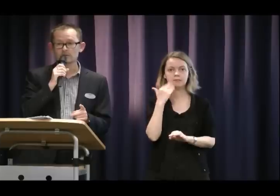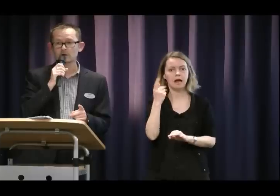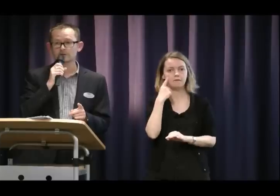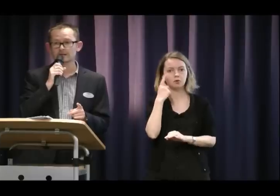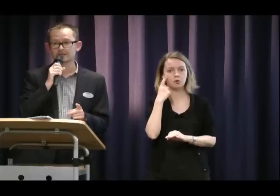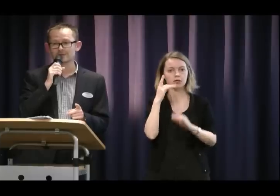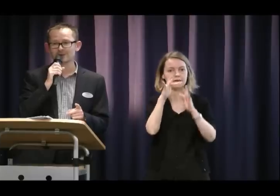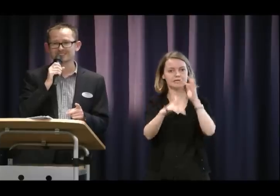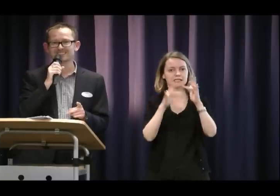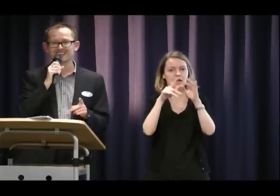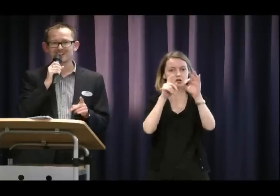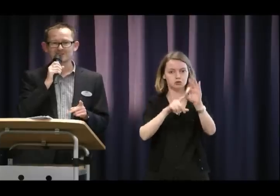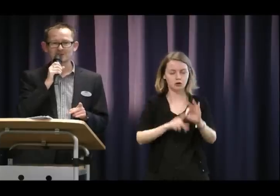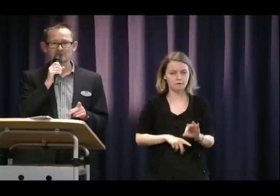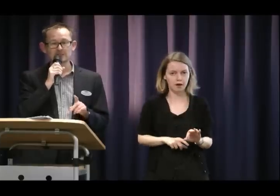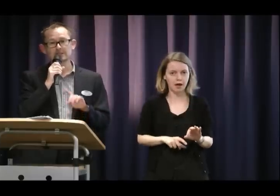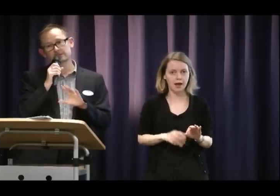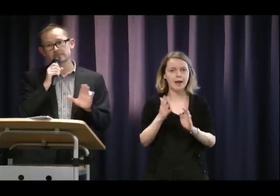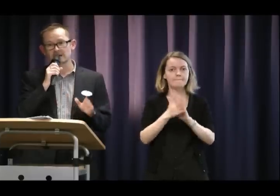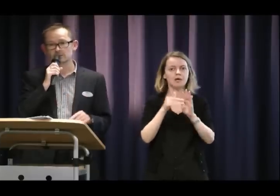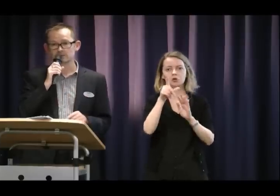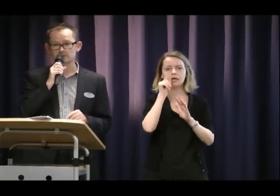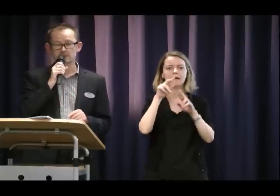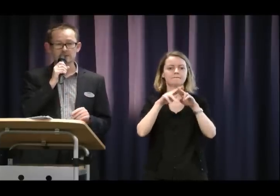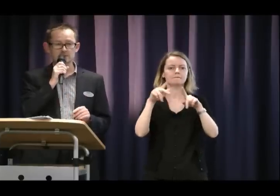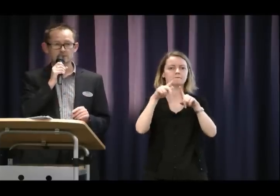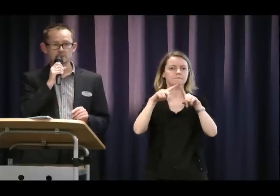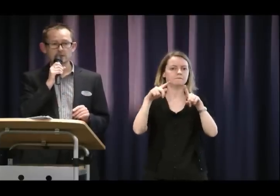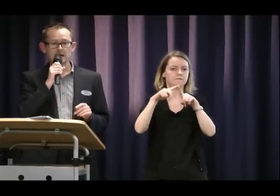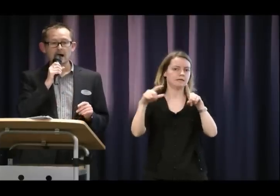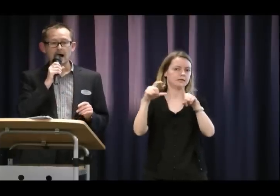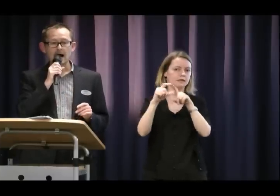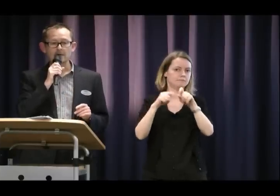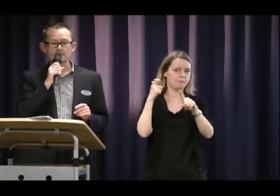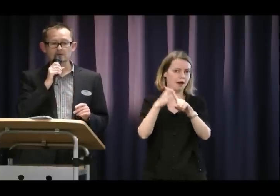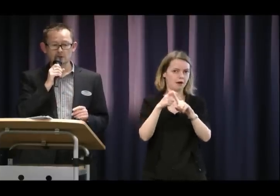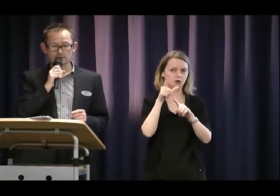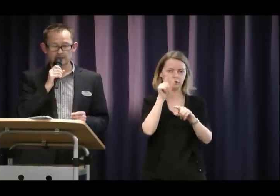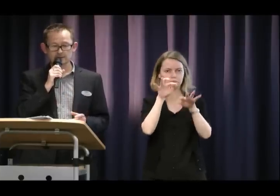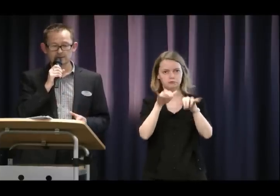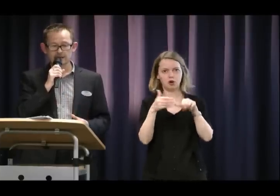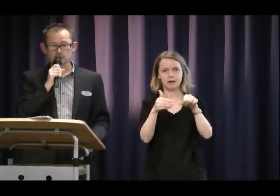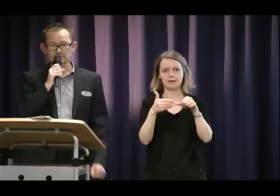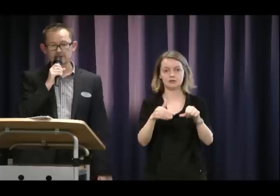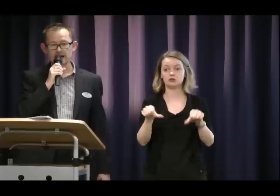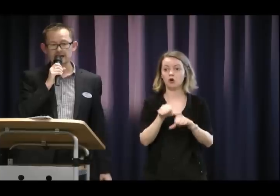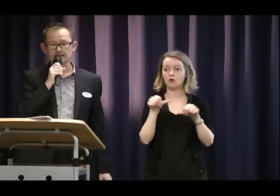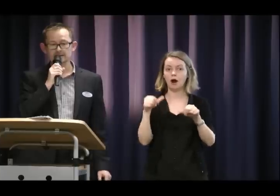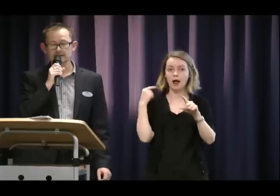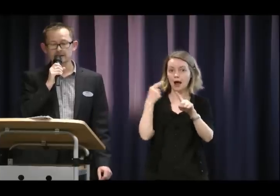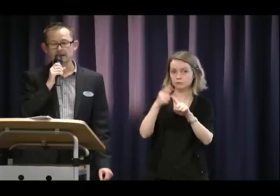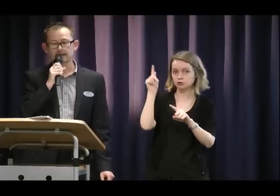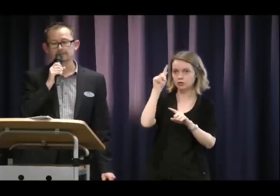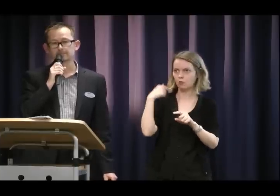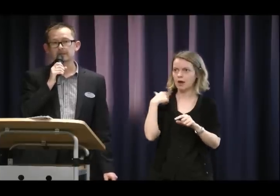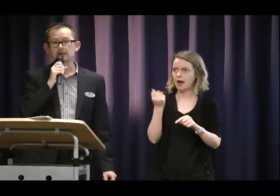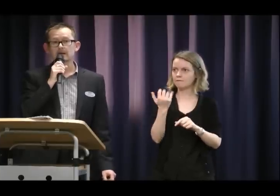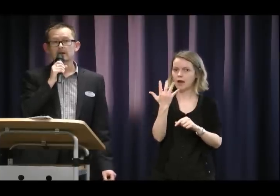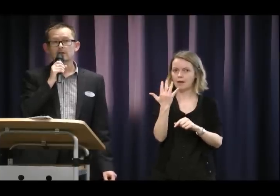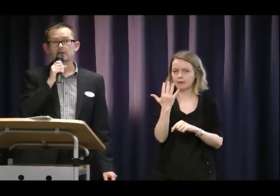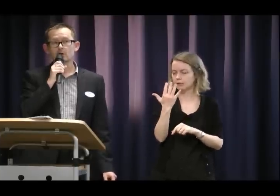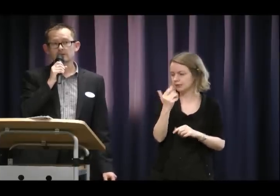look at one of those later on so that you can give feedback through the survey too. So far to date, we've had